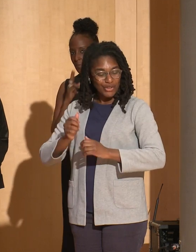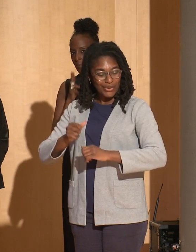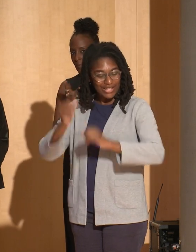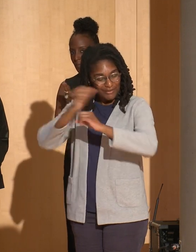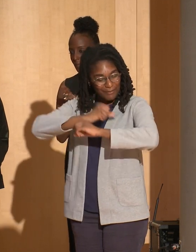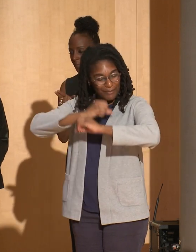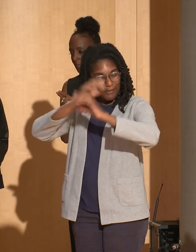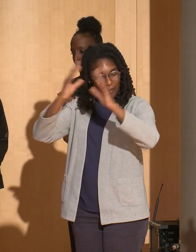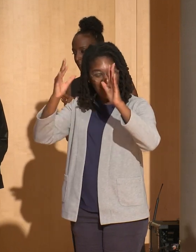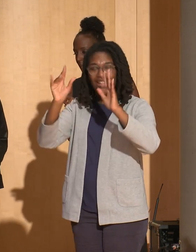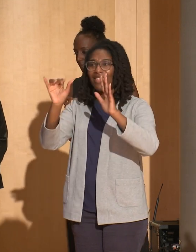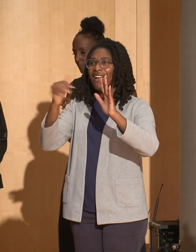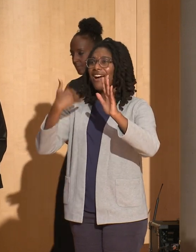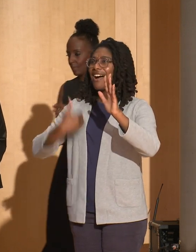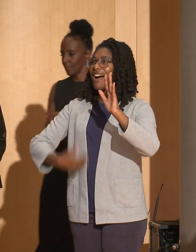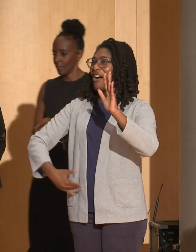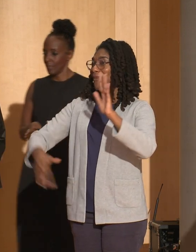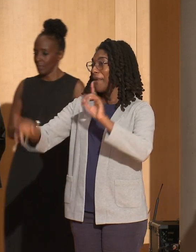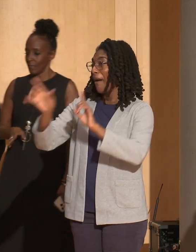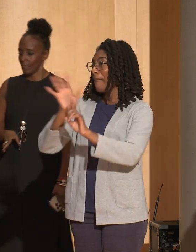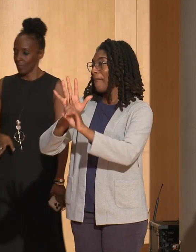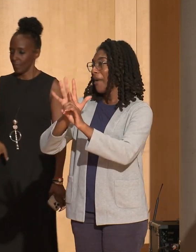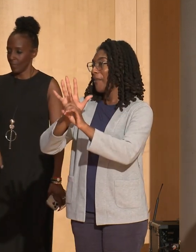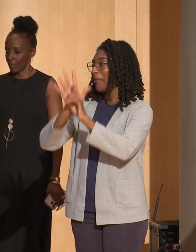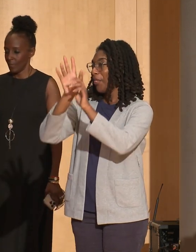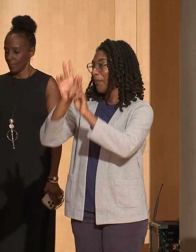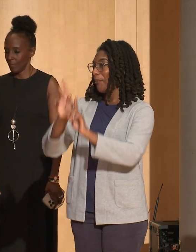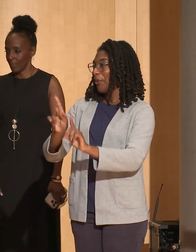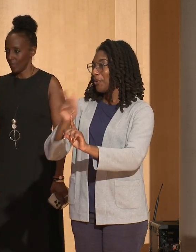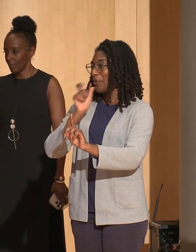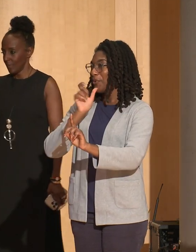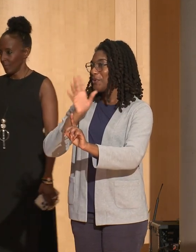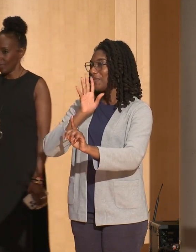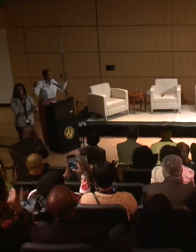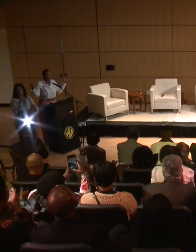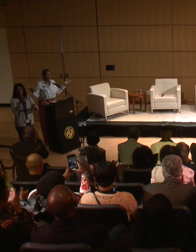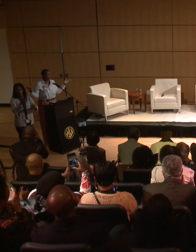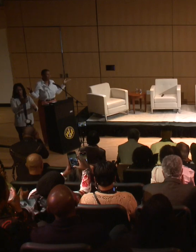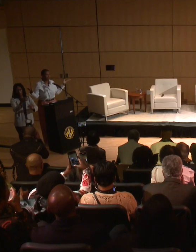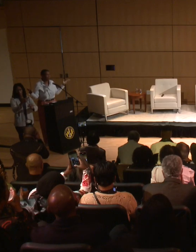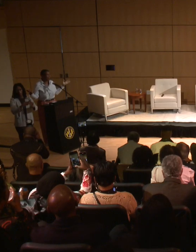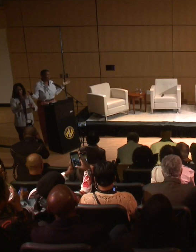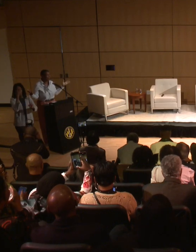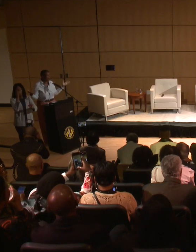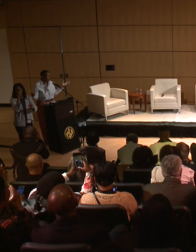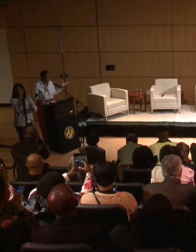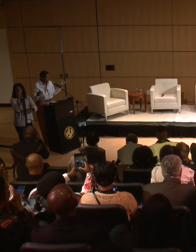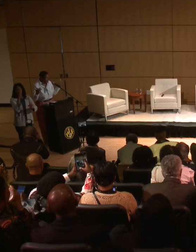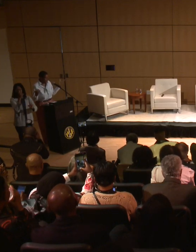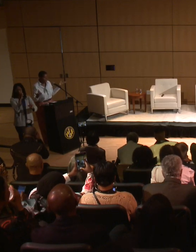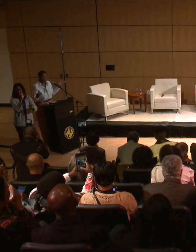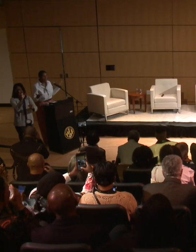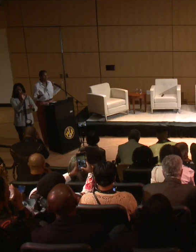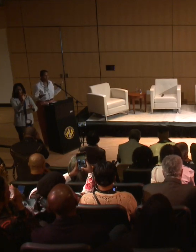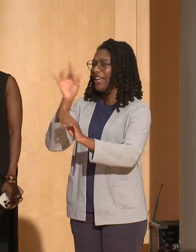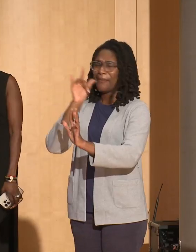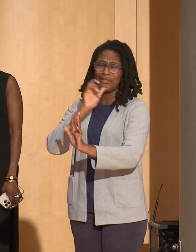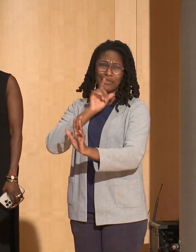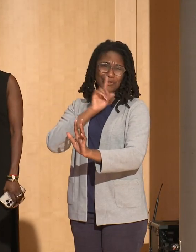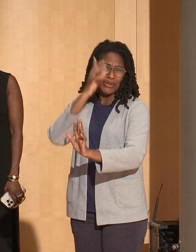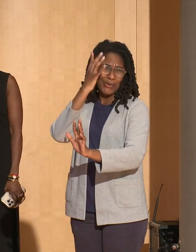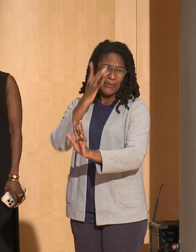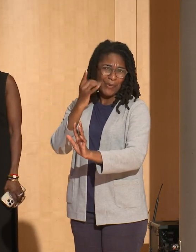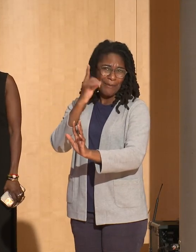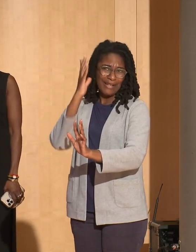imagine, I'm kind of a popular person to have speak during the month of February. I can't figure out why, but it seems that